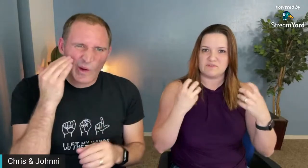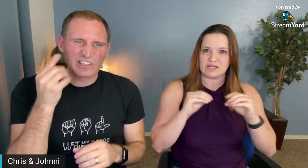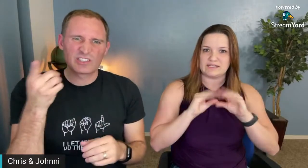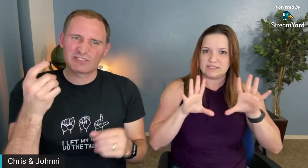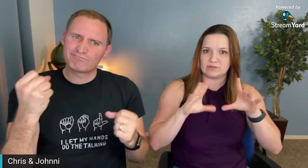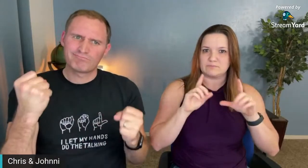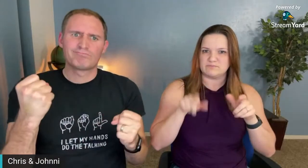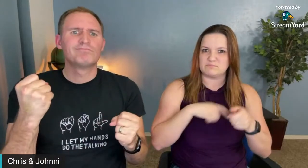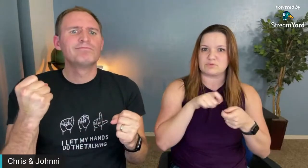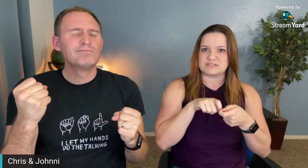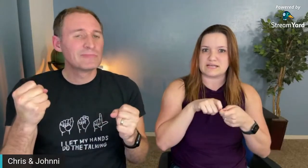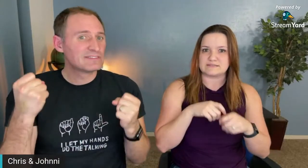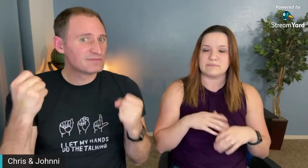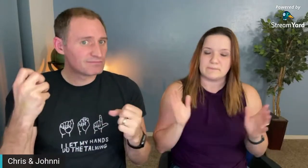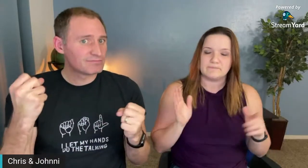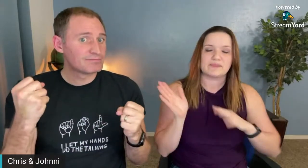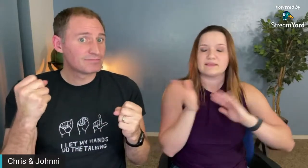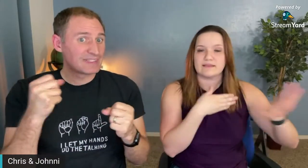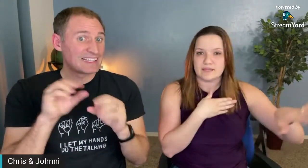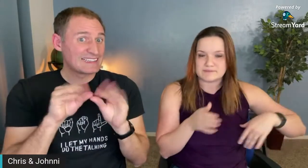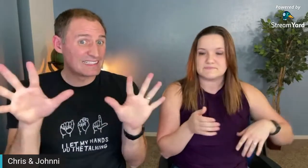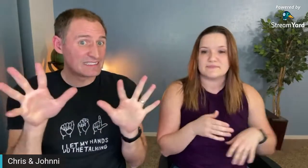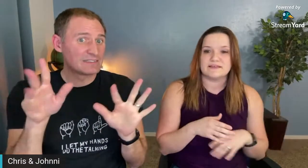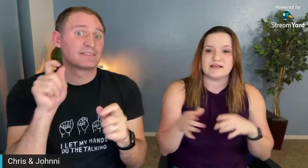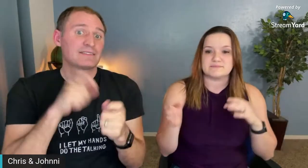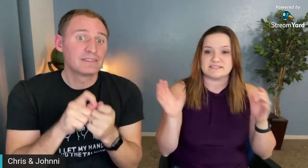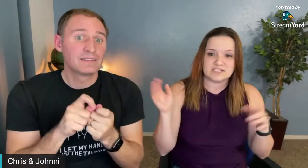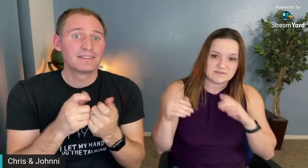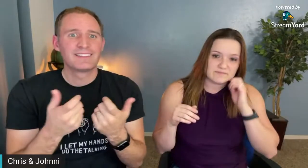very clear and precise. But anyways, that's my tangent.